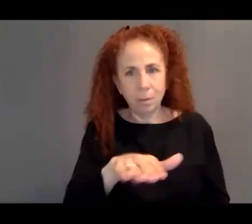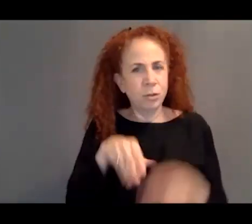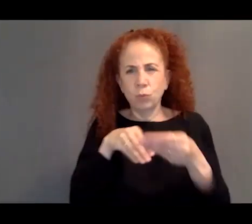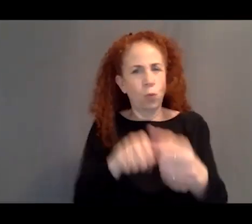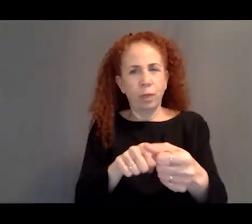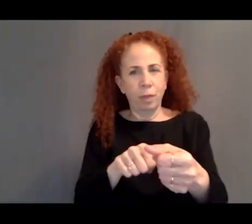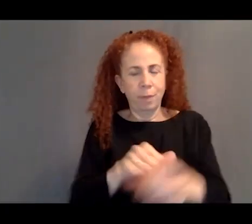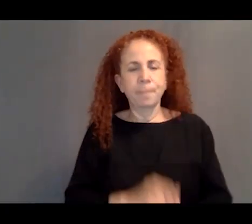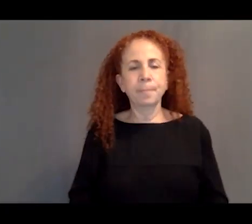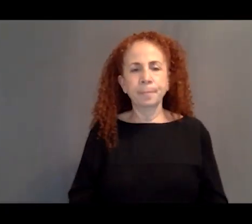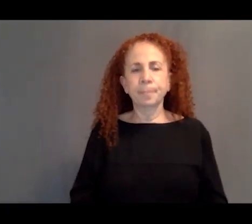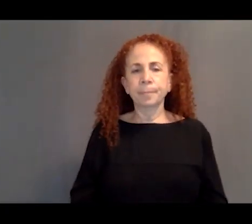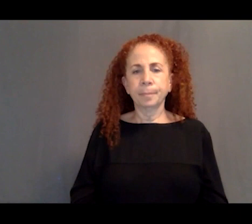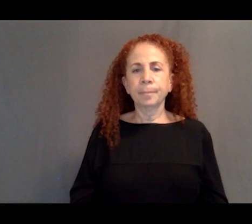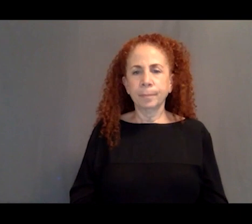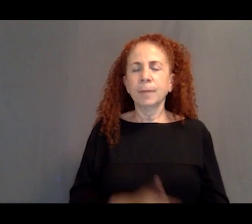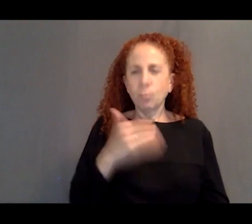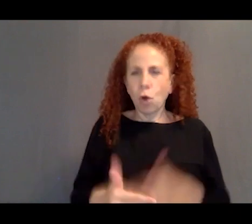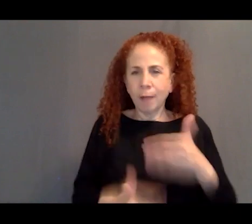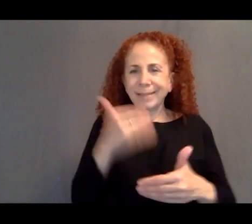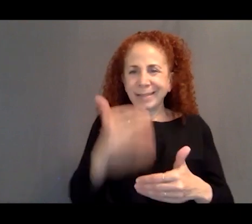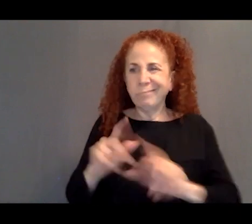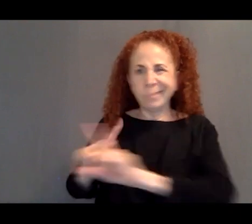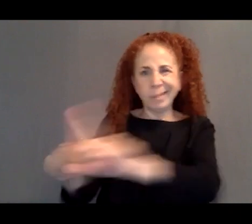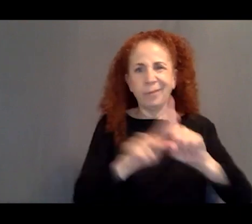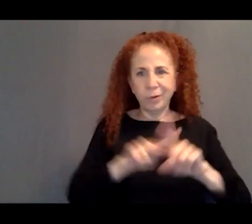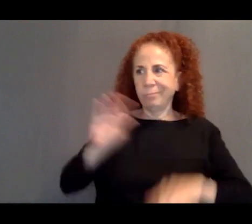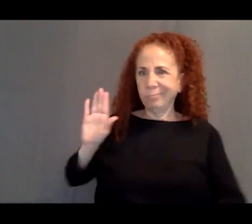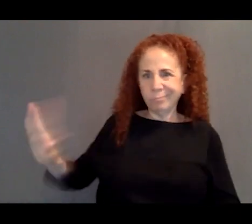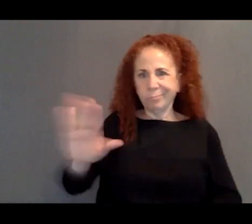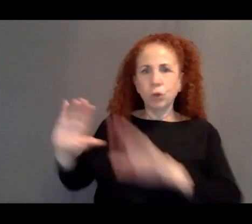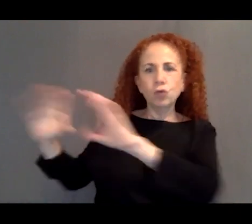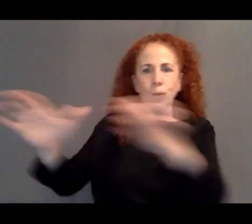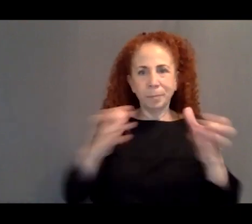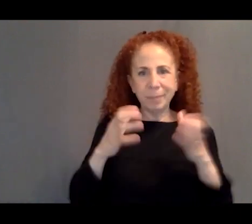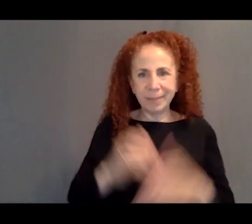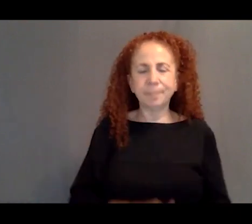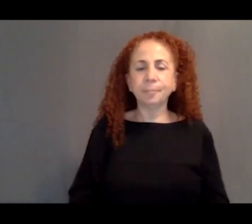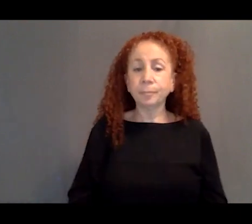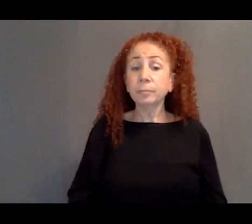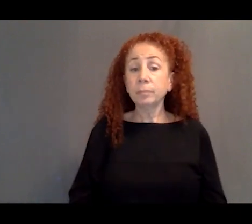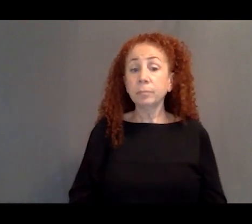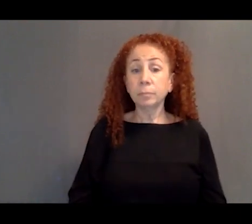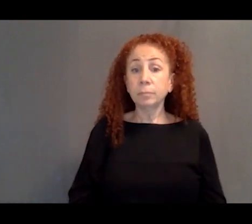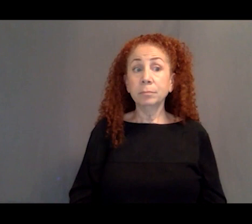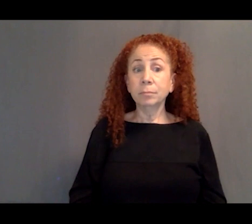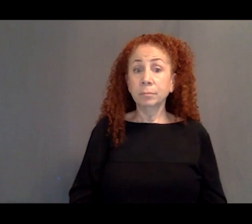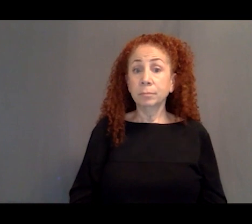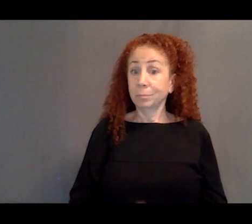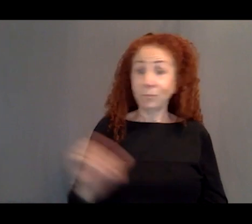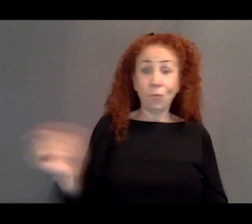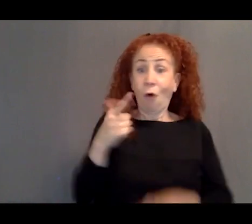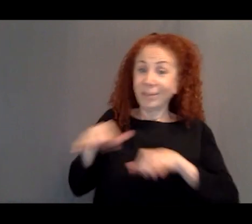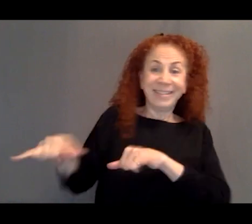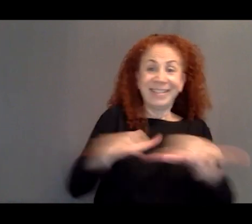to capture the variation in processes and to illustrate that not every group's assimilation